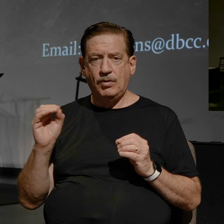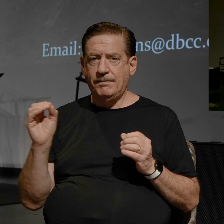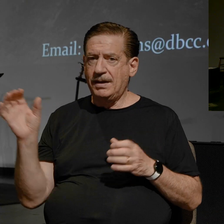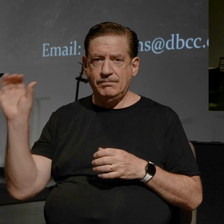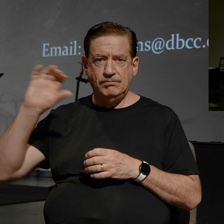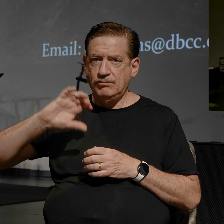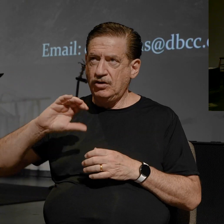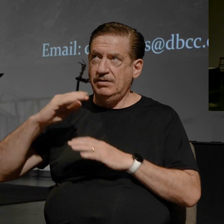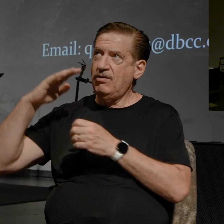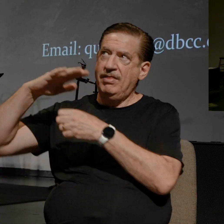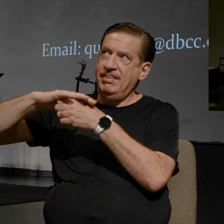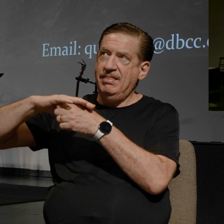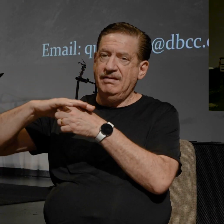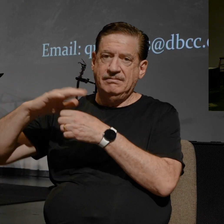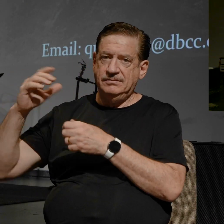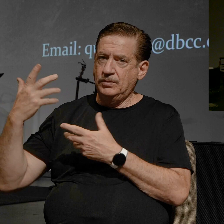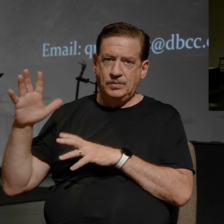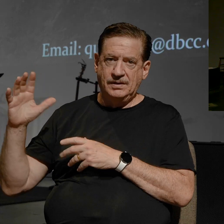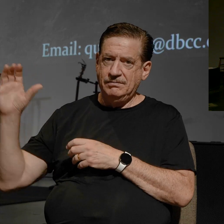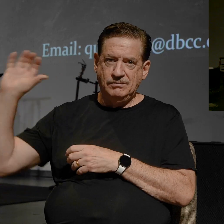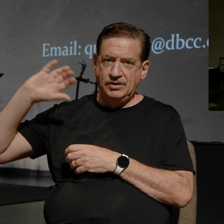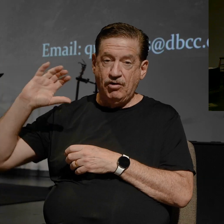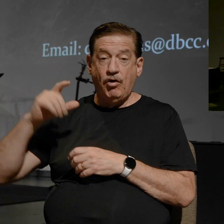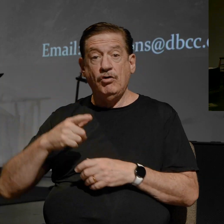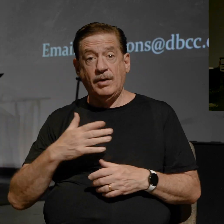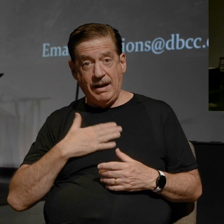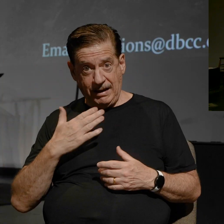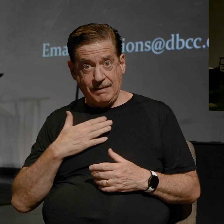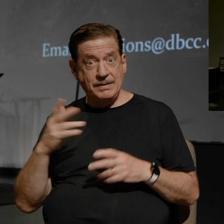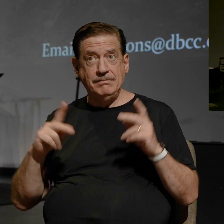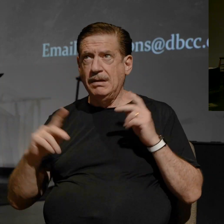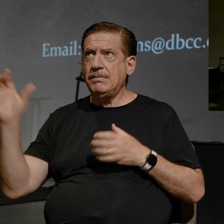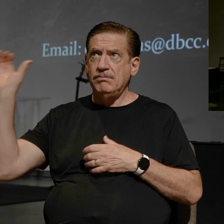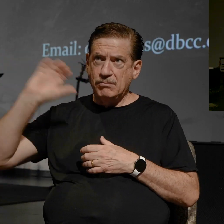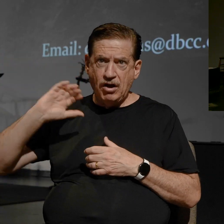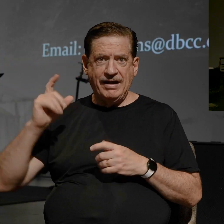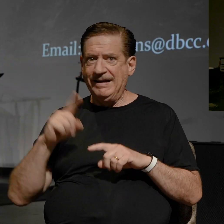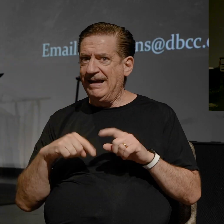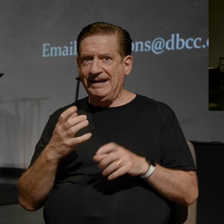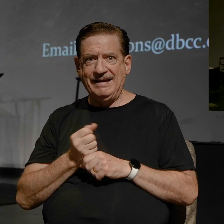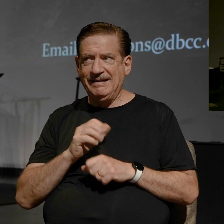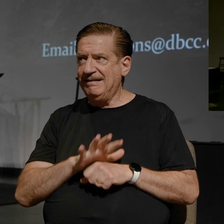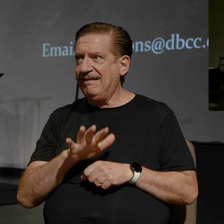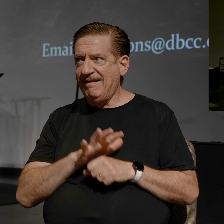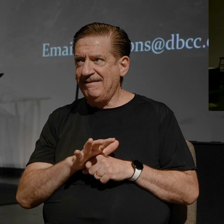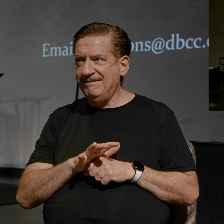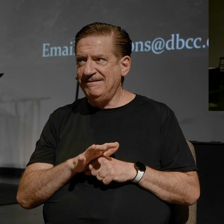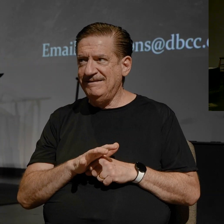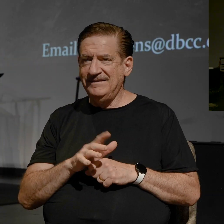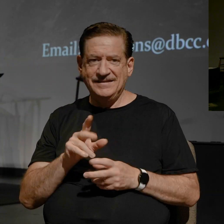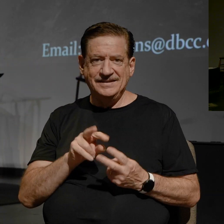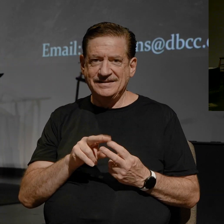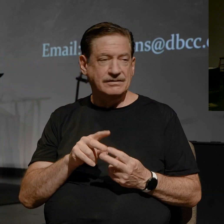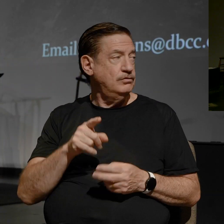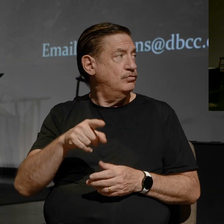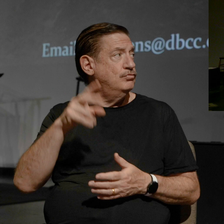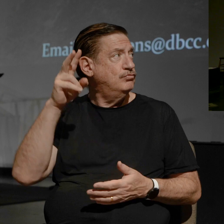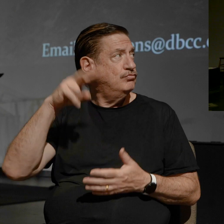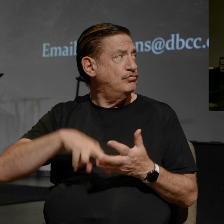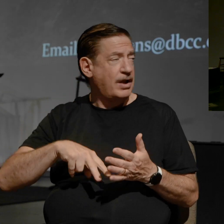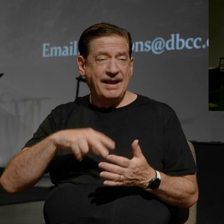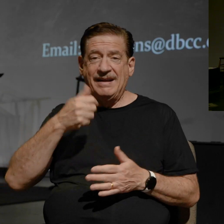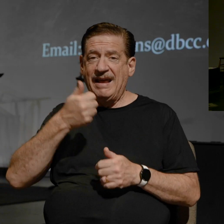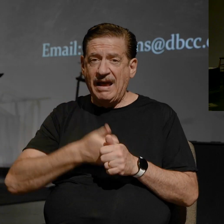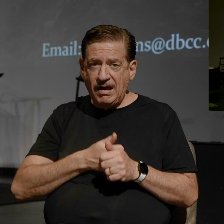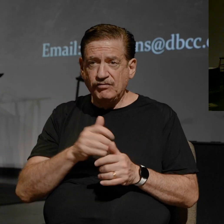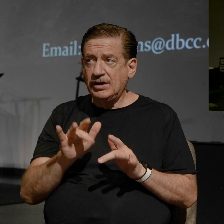anymore. Or you're happy to have people pour into you. You can't get enough of it. You've read every